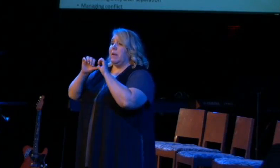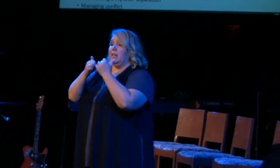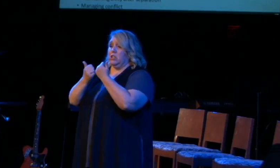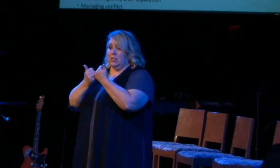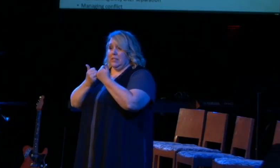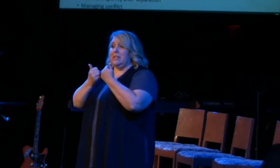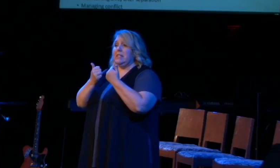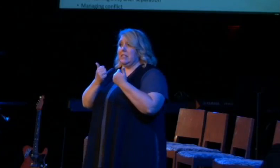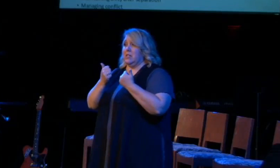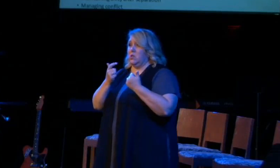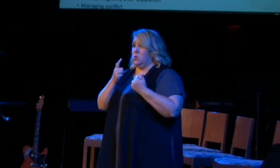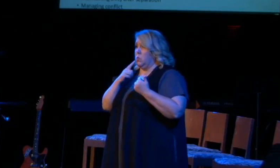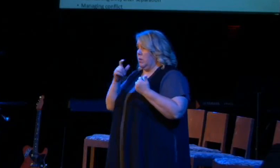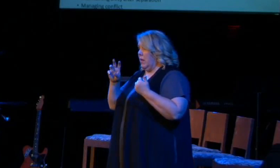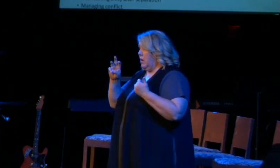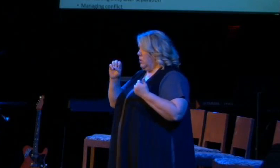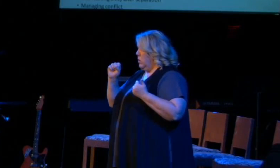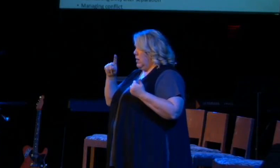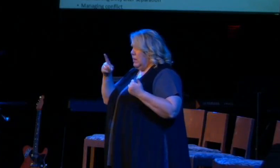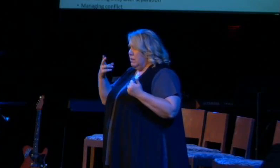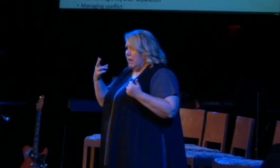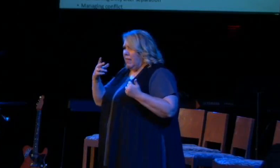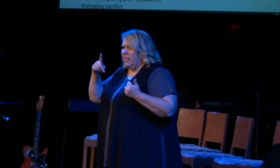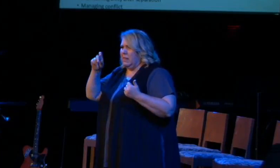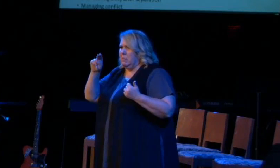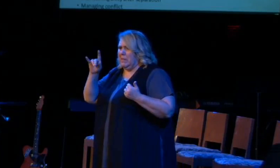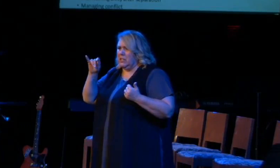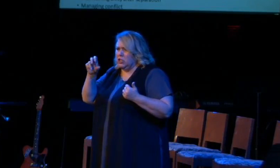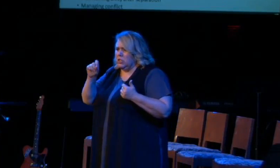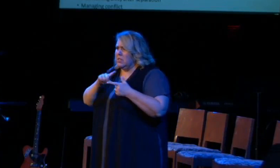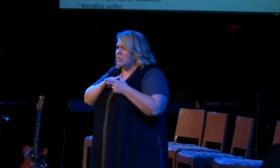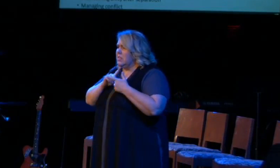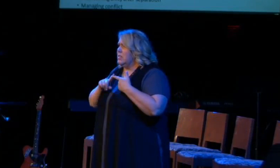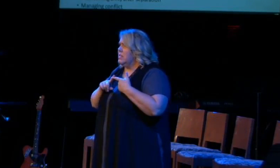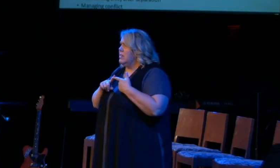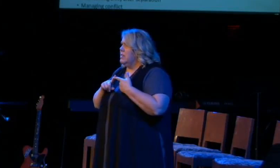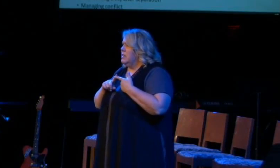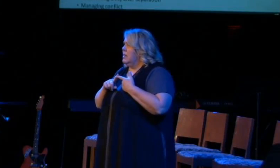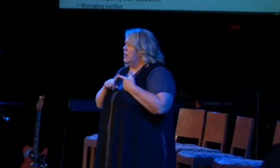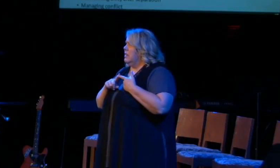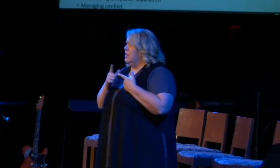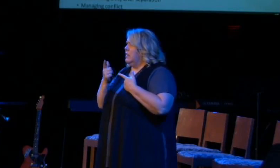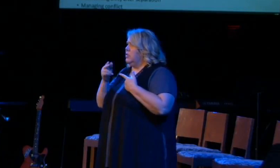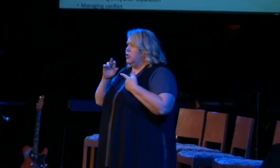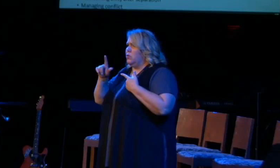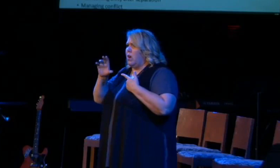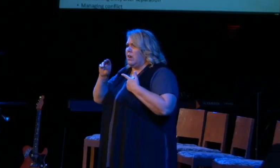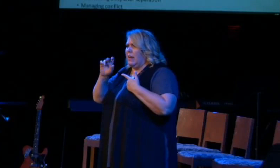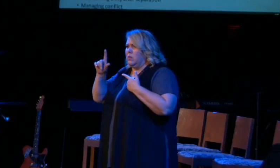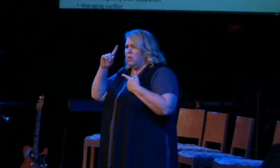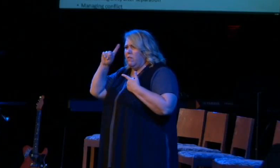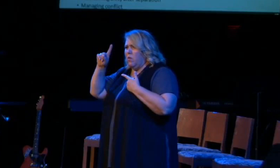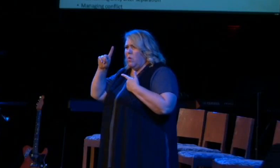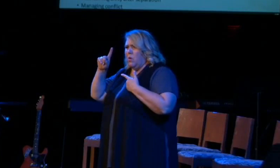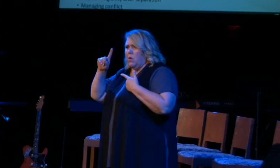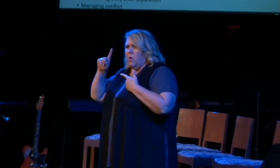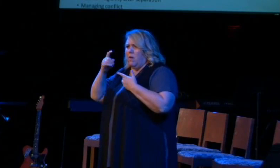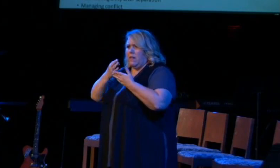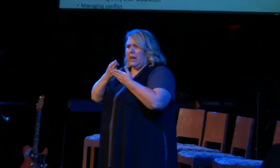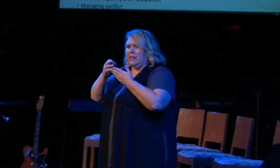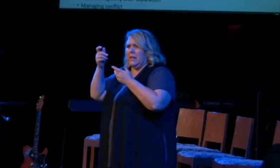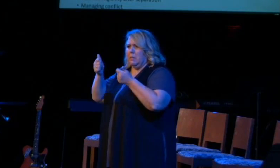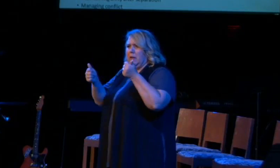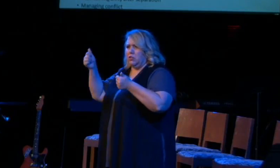common. So Westpath, which does the pensions, and the General Council on Finance